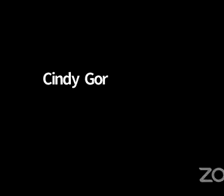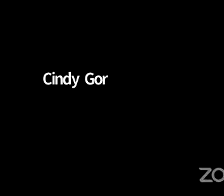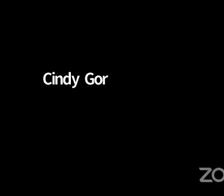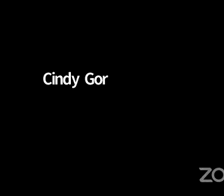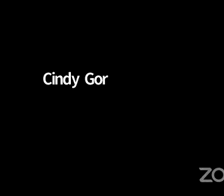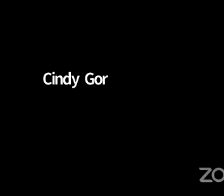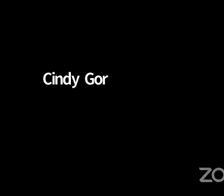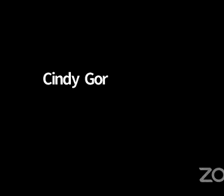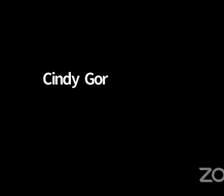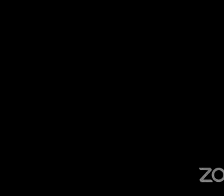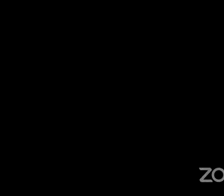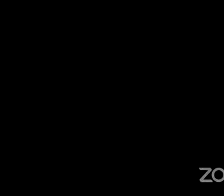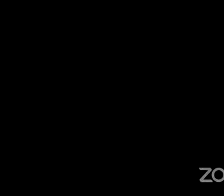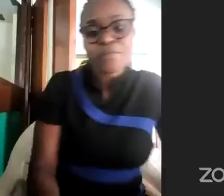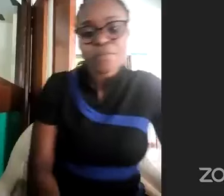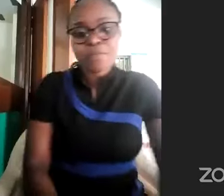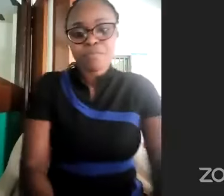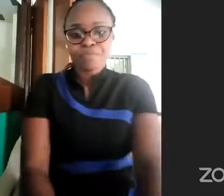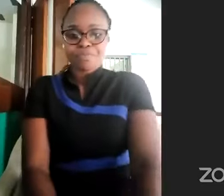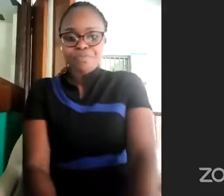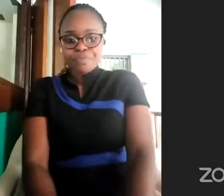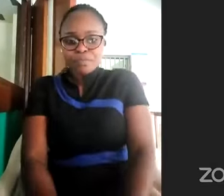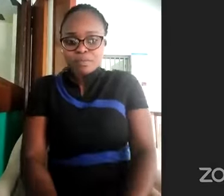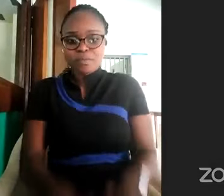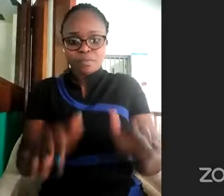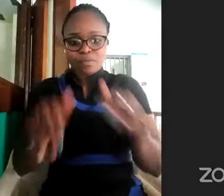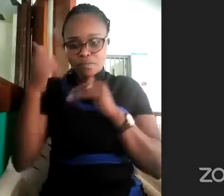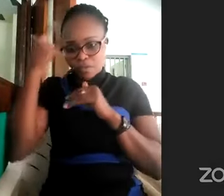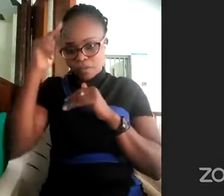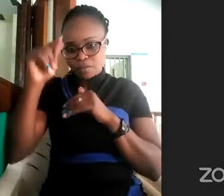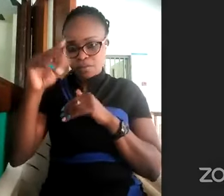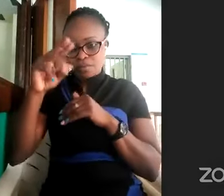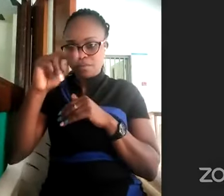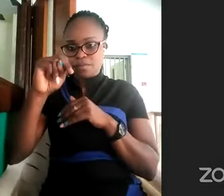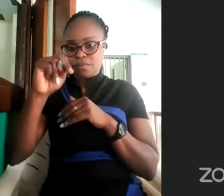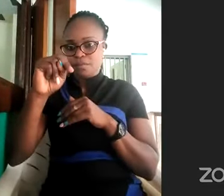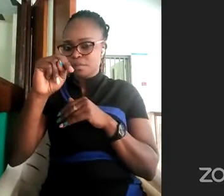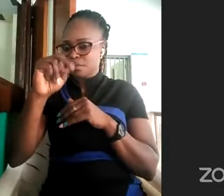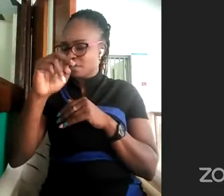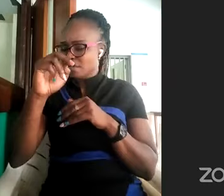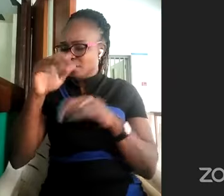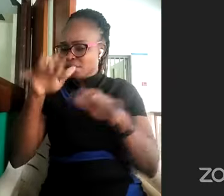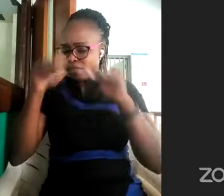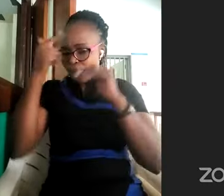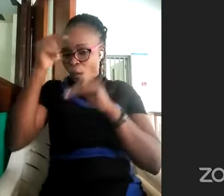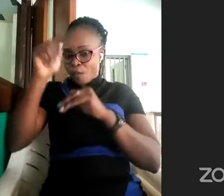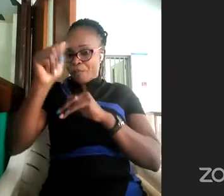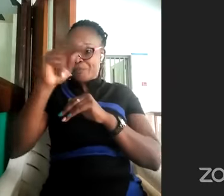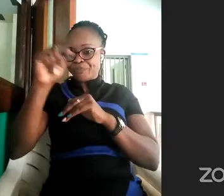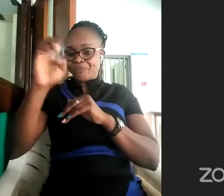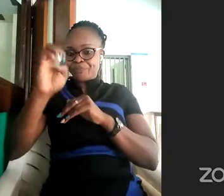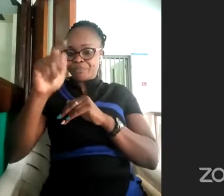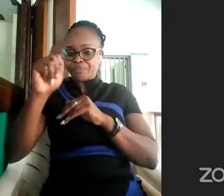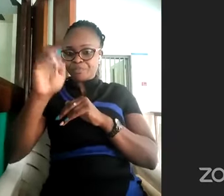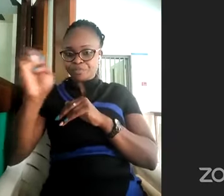Hilda. So Madam Hilda, our presenter has also brought it on broad light that we talk about